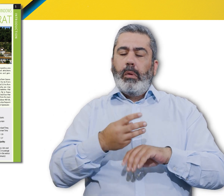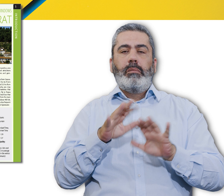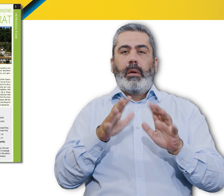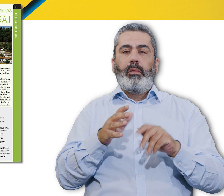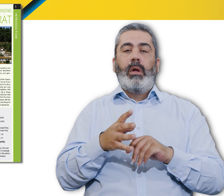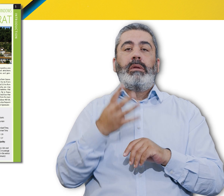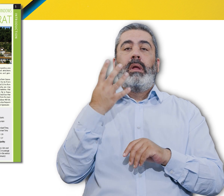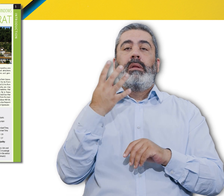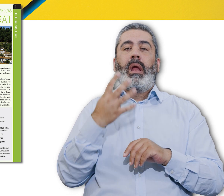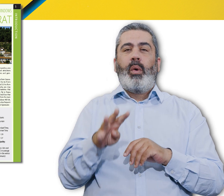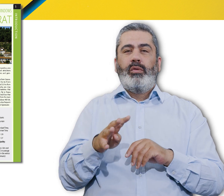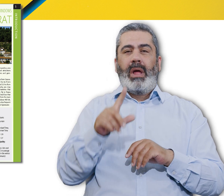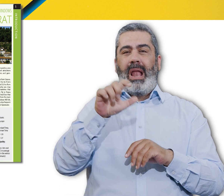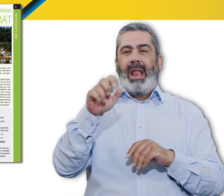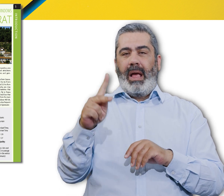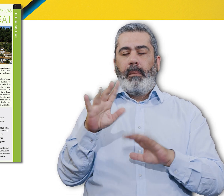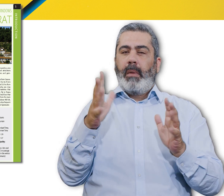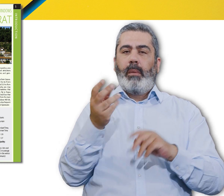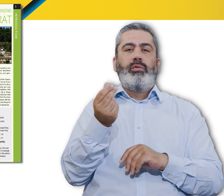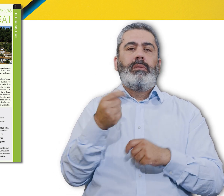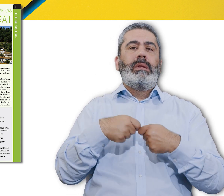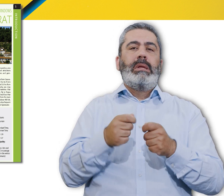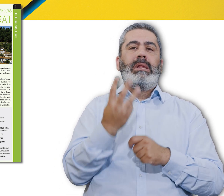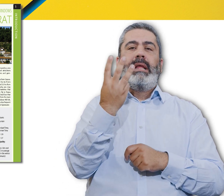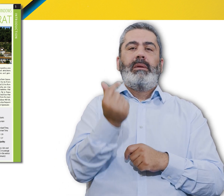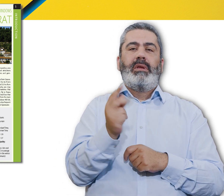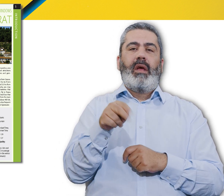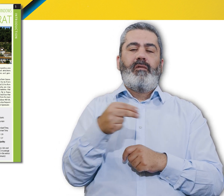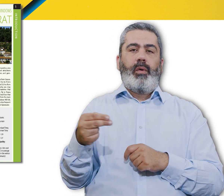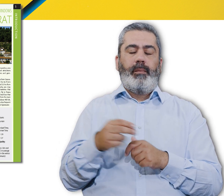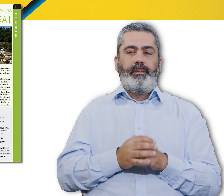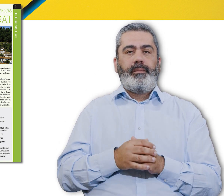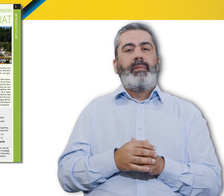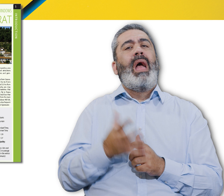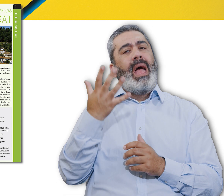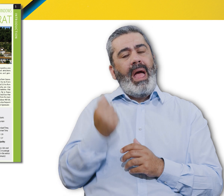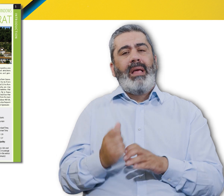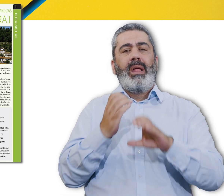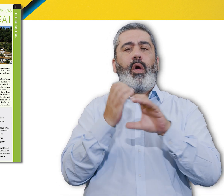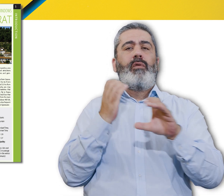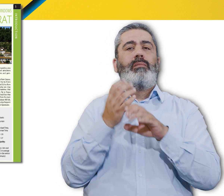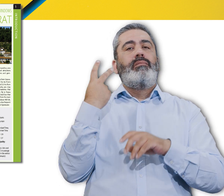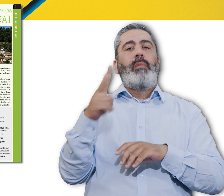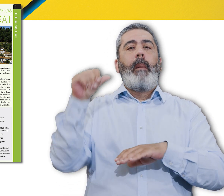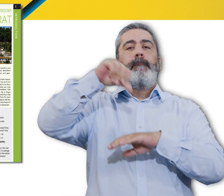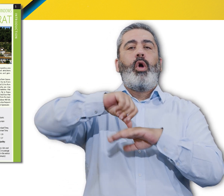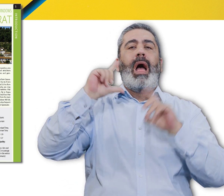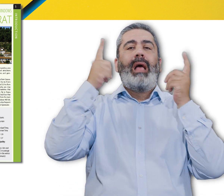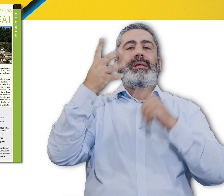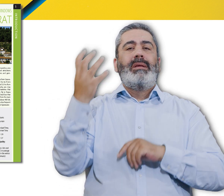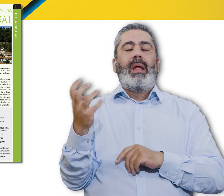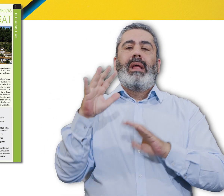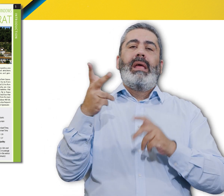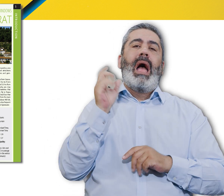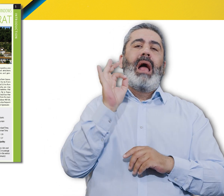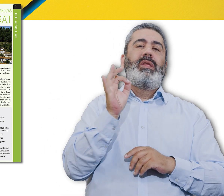is, €3.50. There are also less frequent buses from Saranda and Gjirokasta. Map